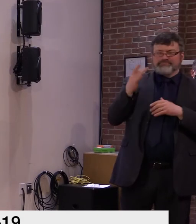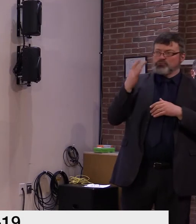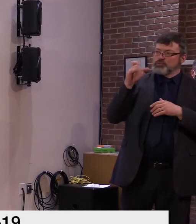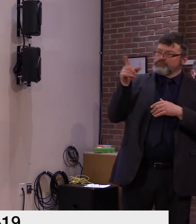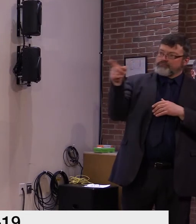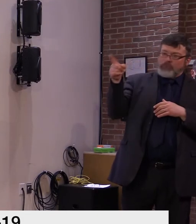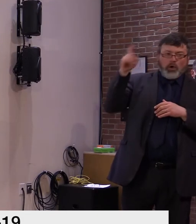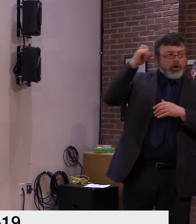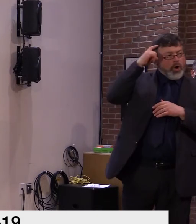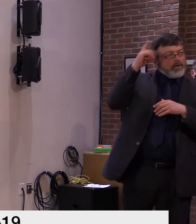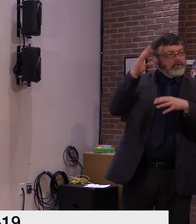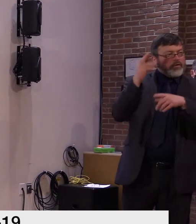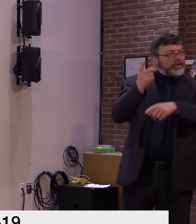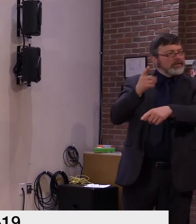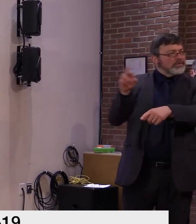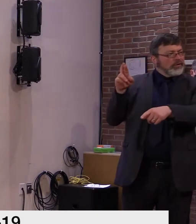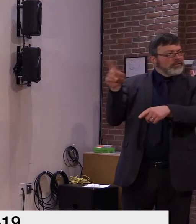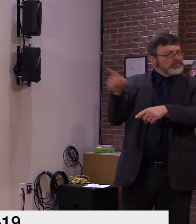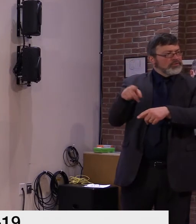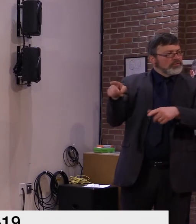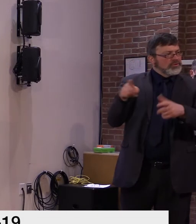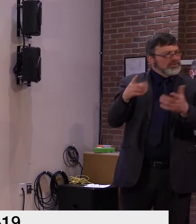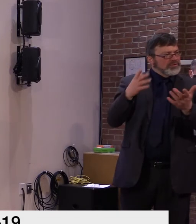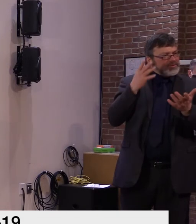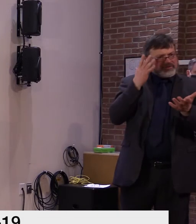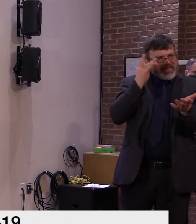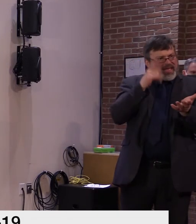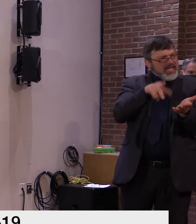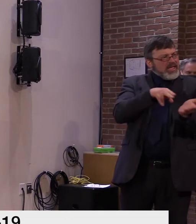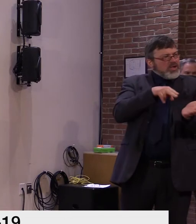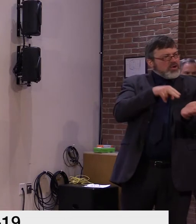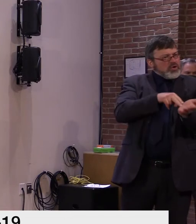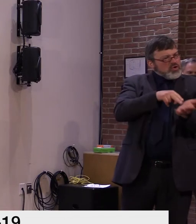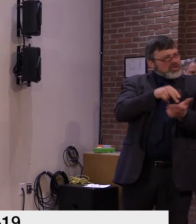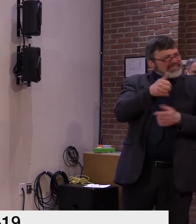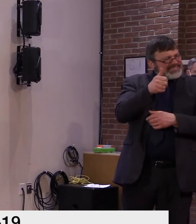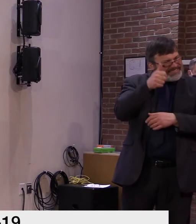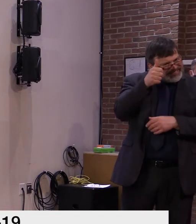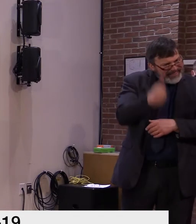what does this mean when medical providers don't even follow the guidance from the health department?